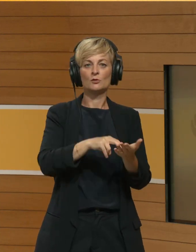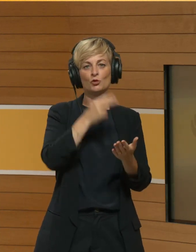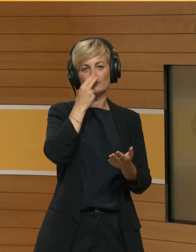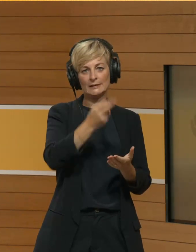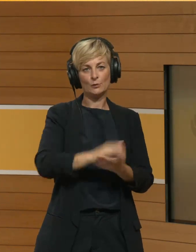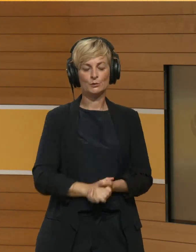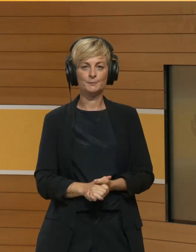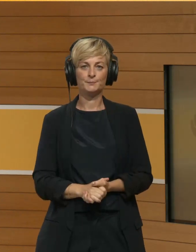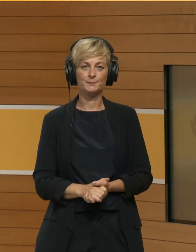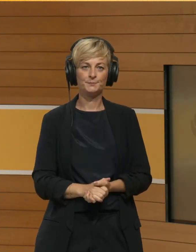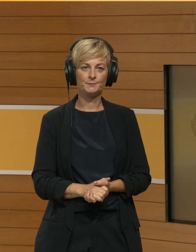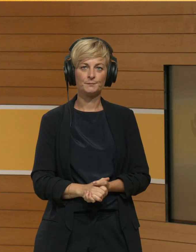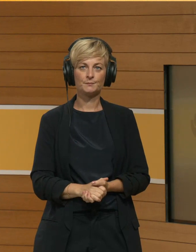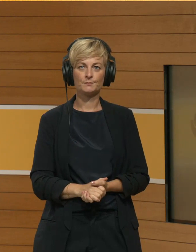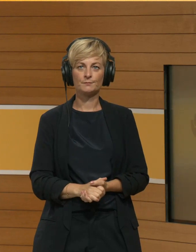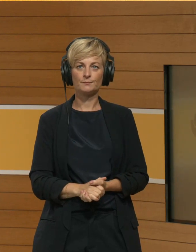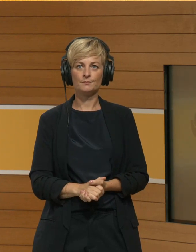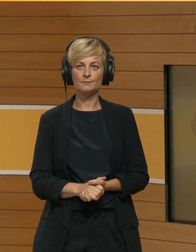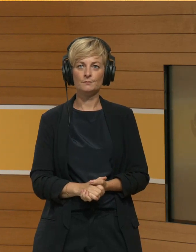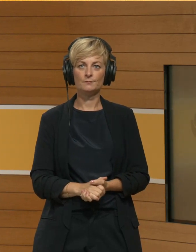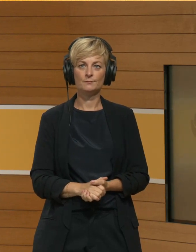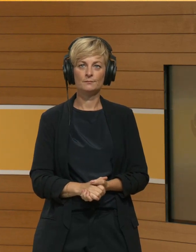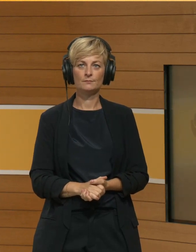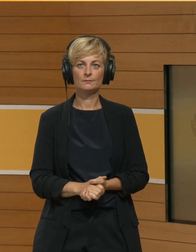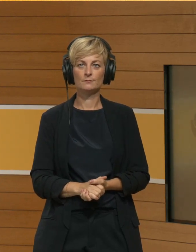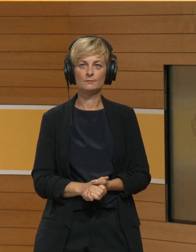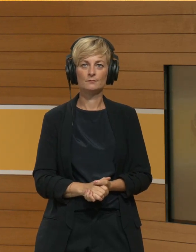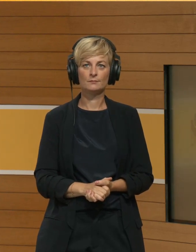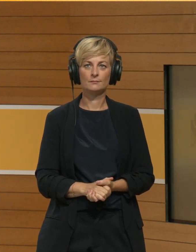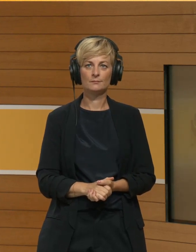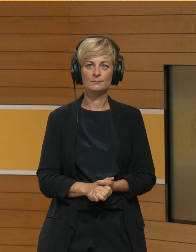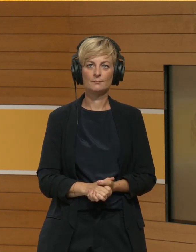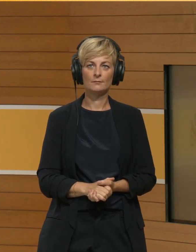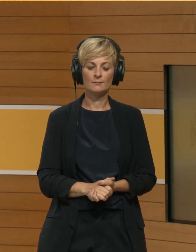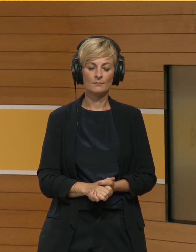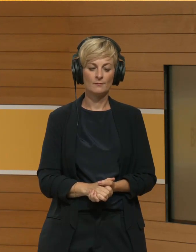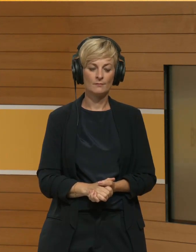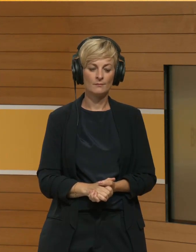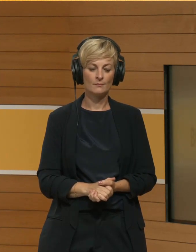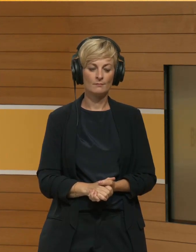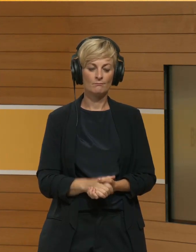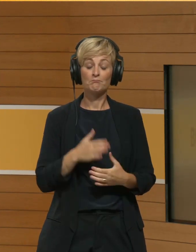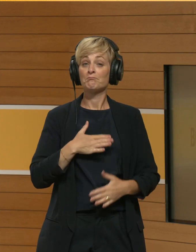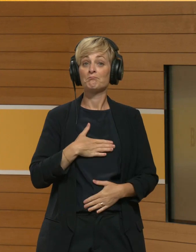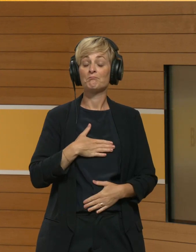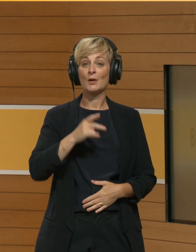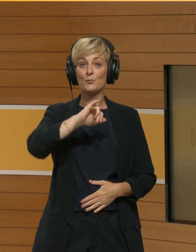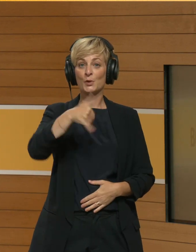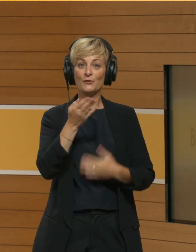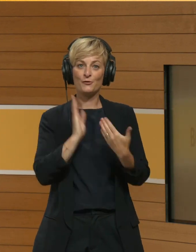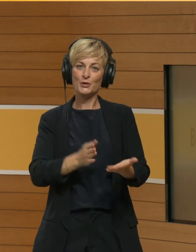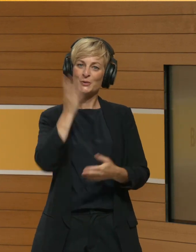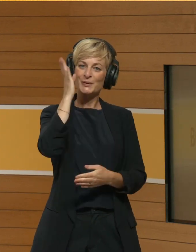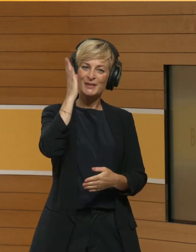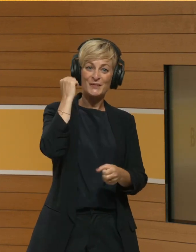Okay. This is already the end of the presentation of the project, and I'm now happy to give the